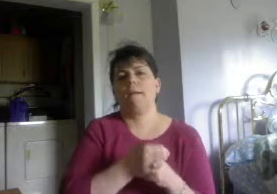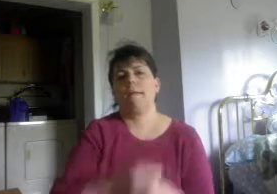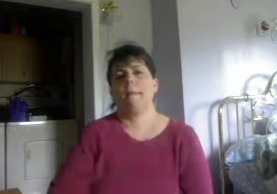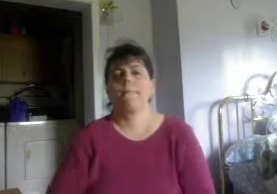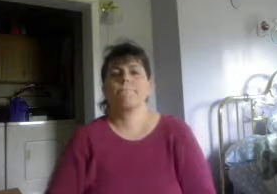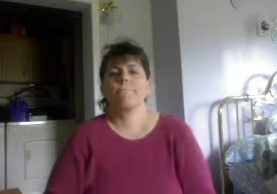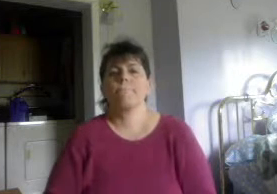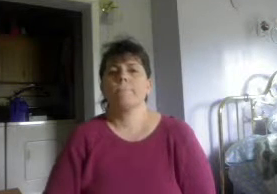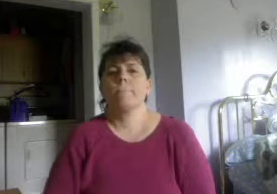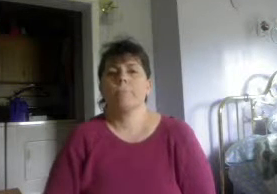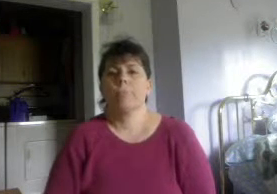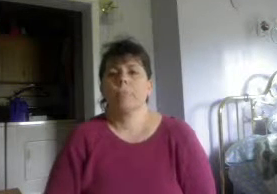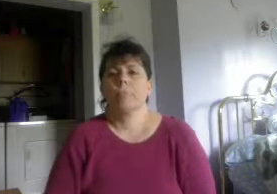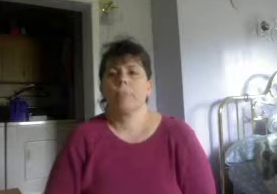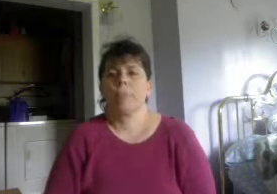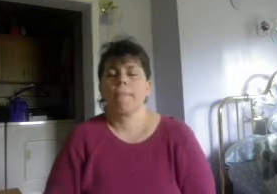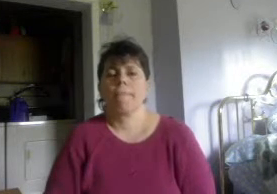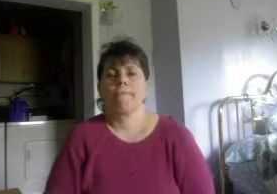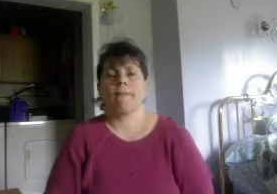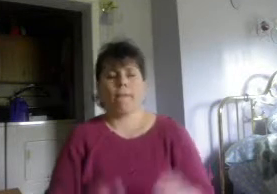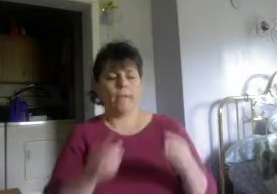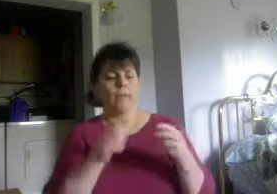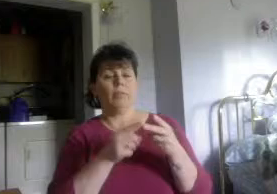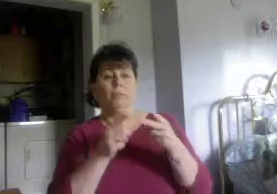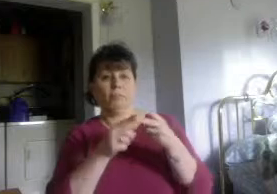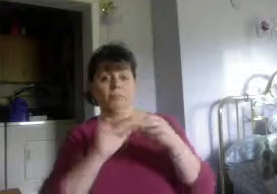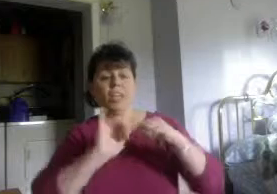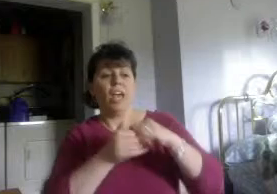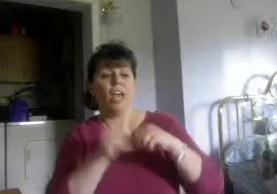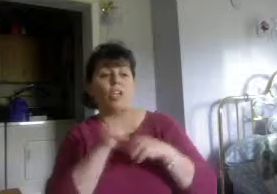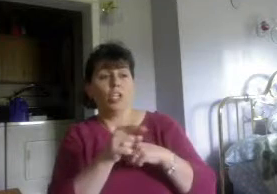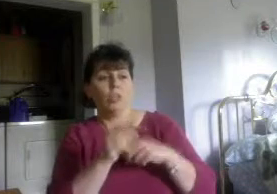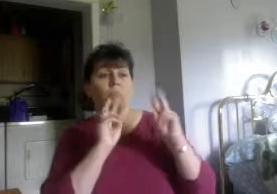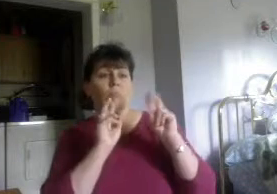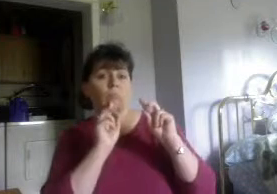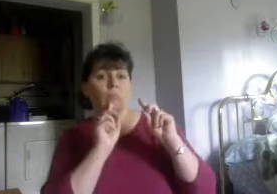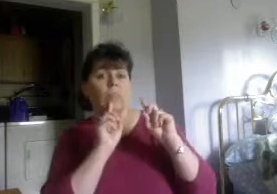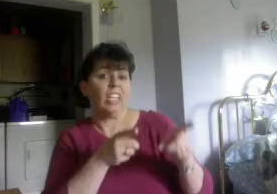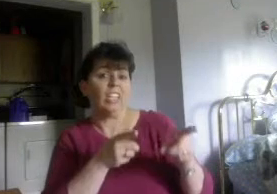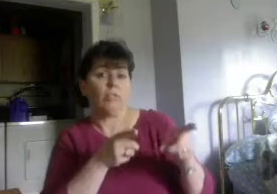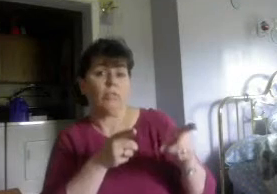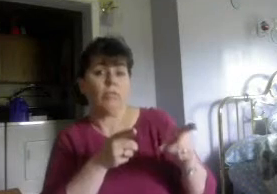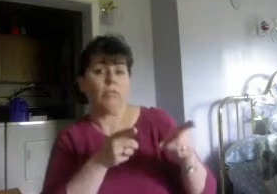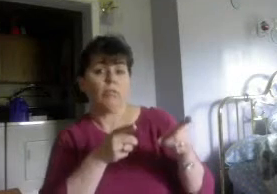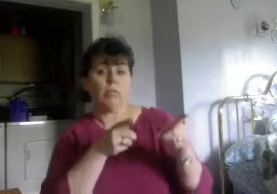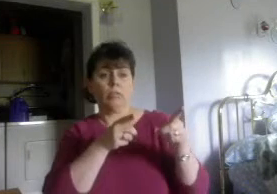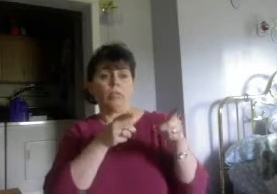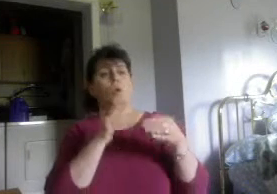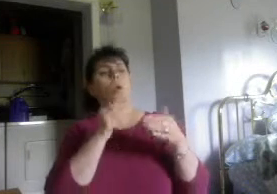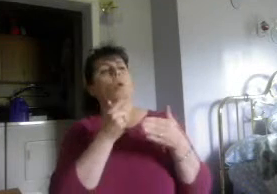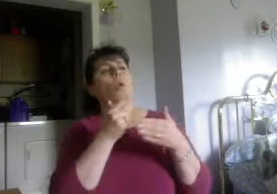else? And how did you respond? What was it about the situation that made you respond the way you